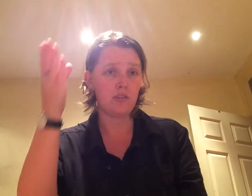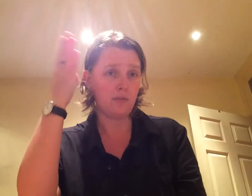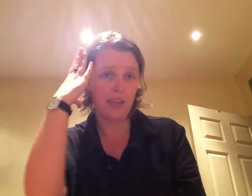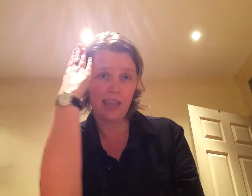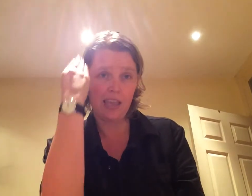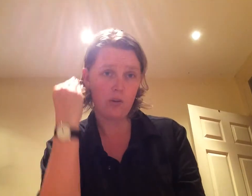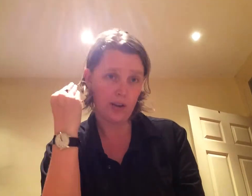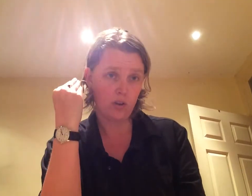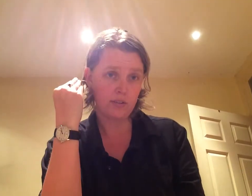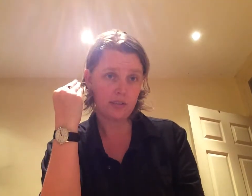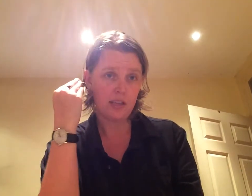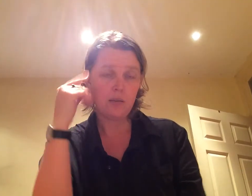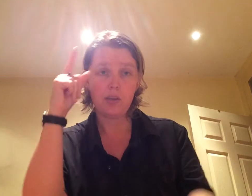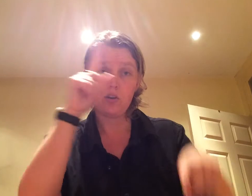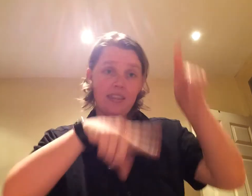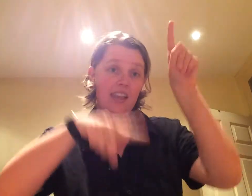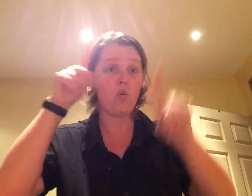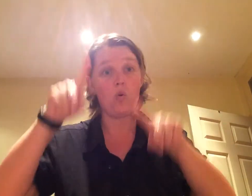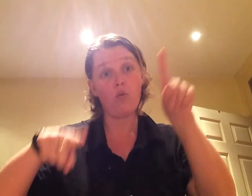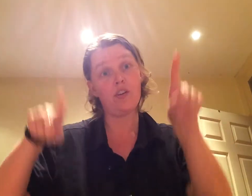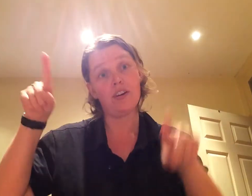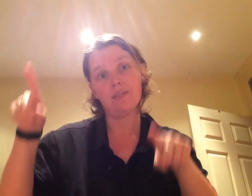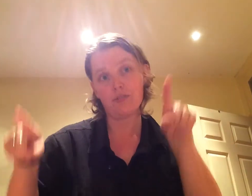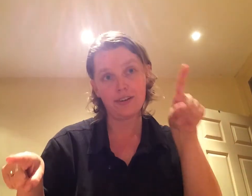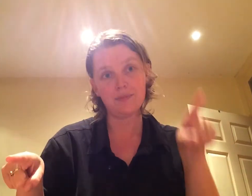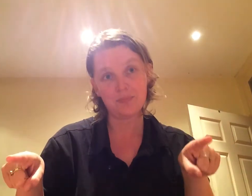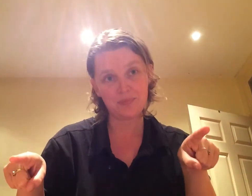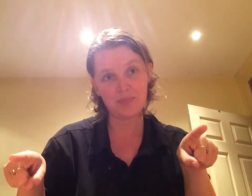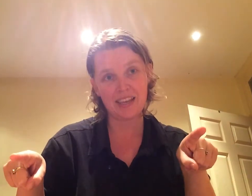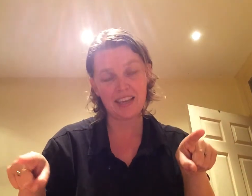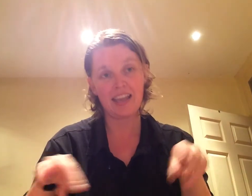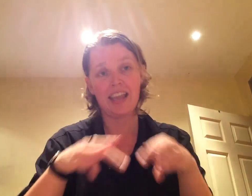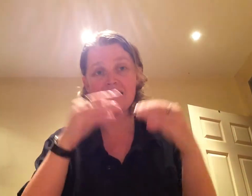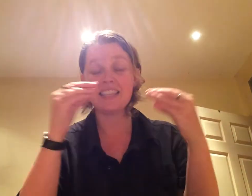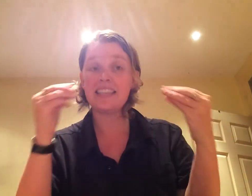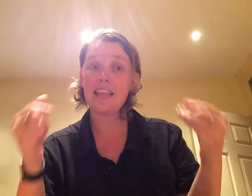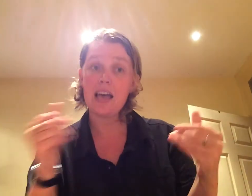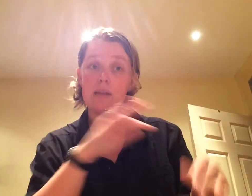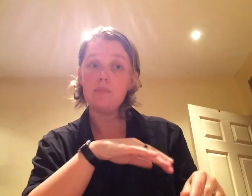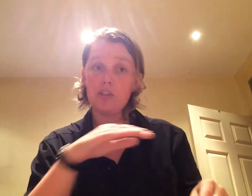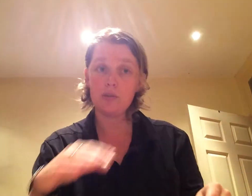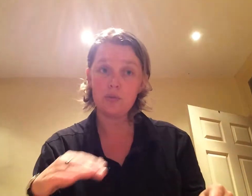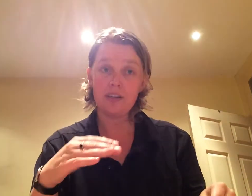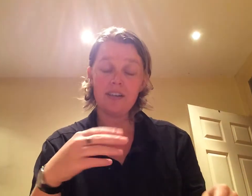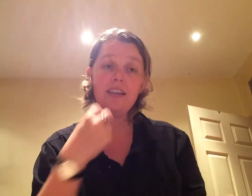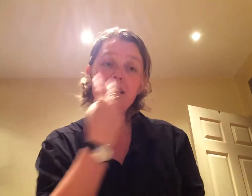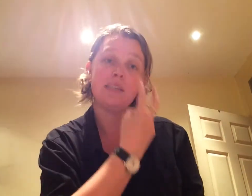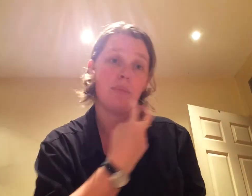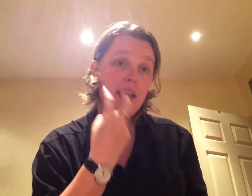of hearing loss, because they are all very different. Okay, and some children speak,